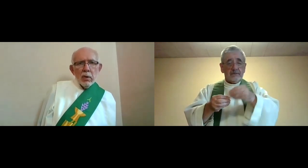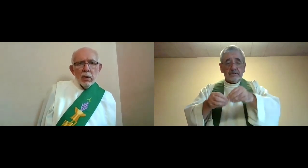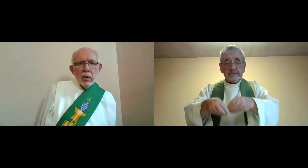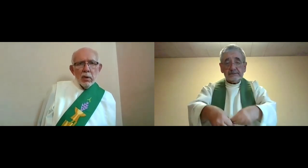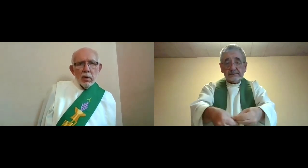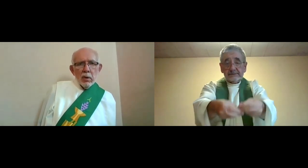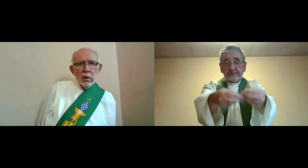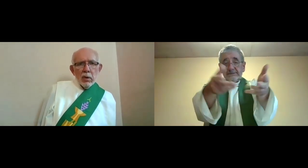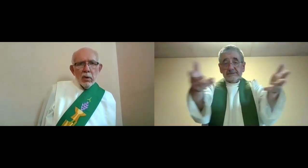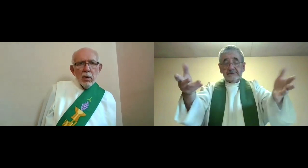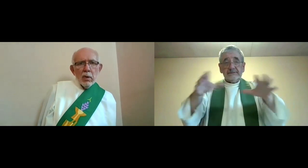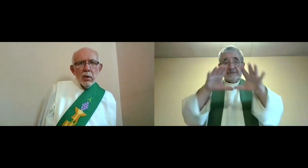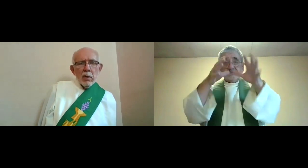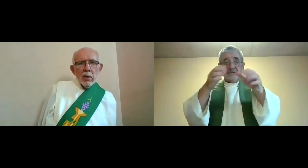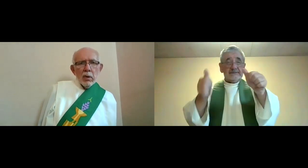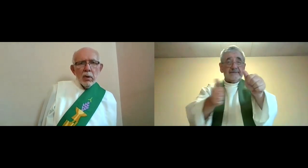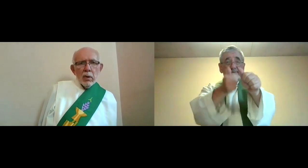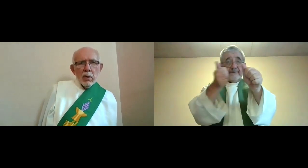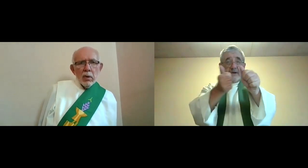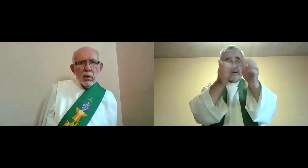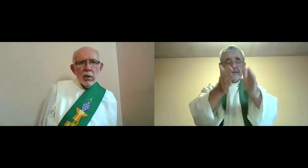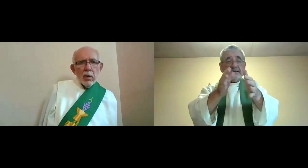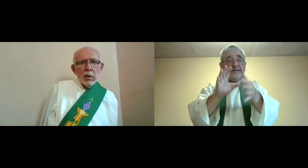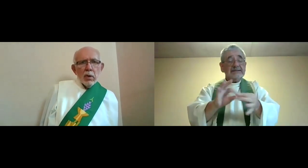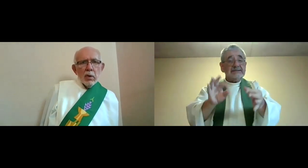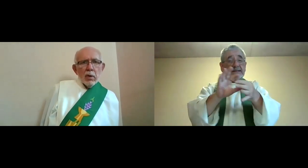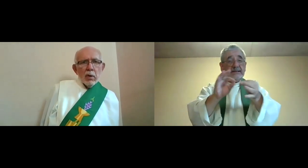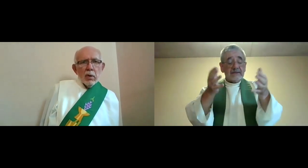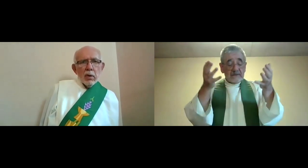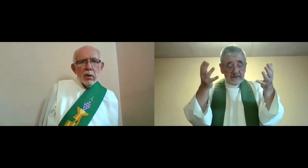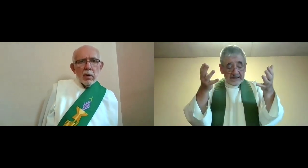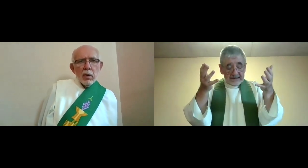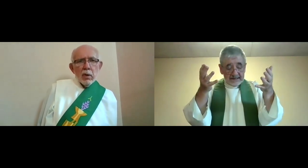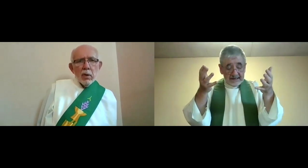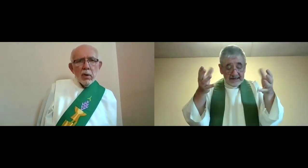broke it and gave it to his disciples, saying,